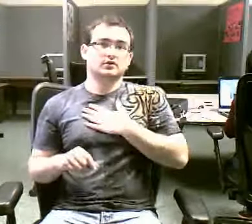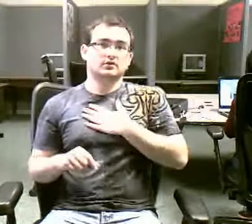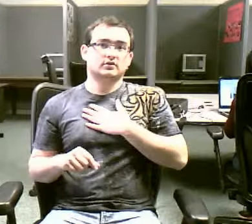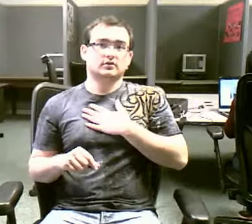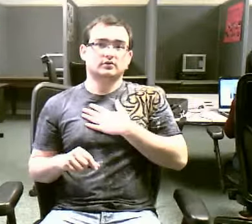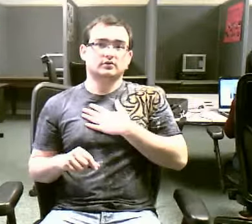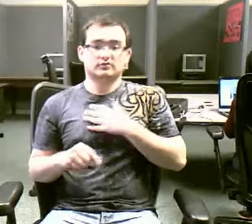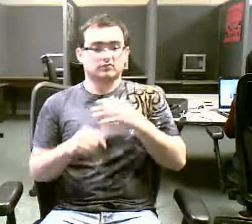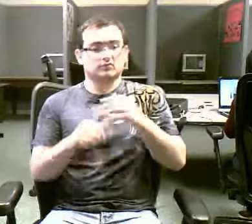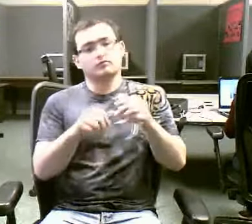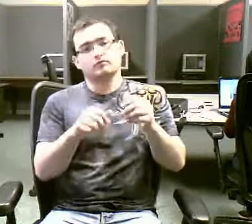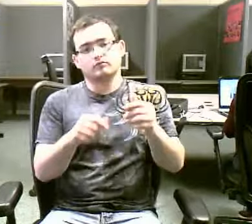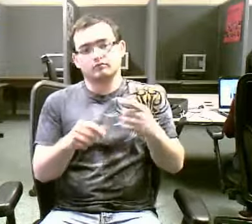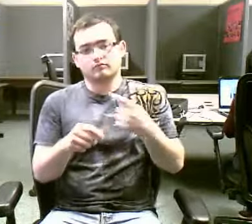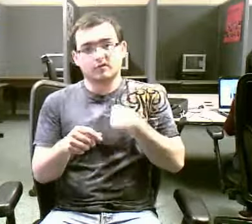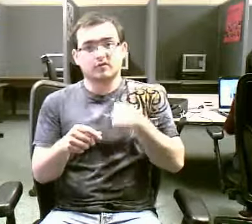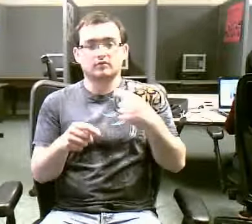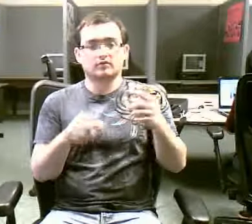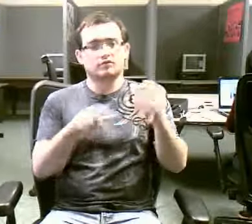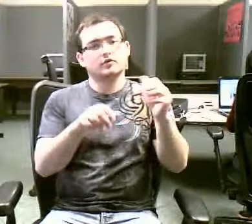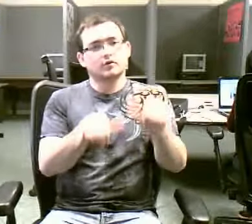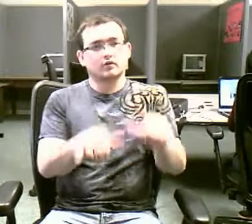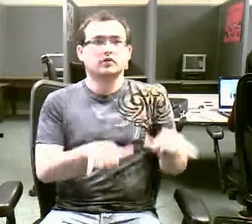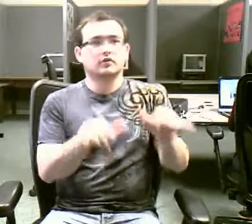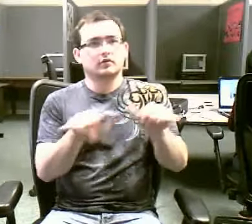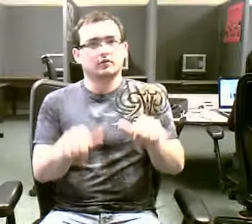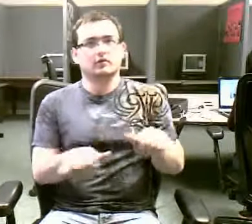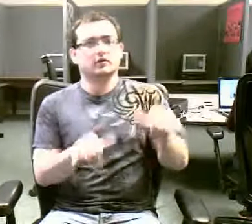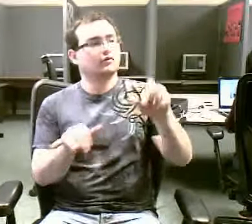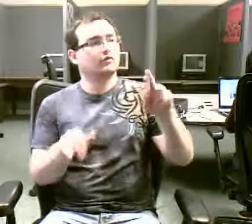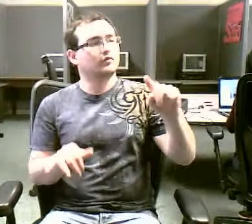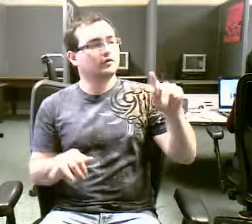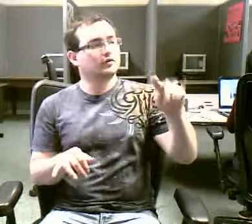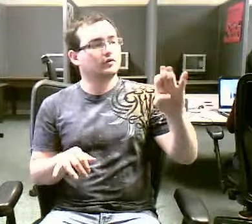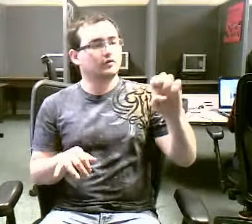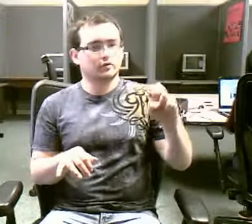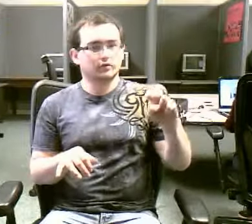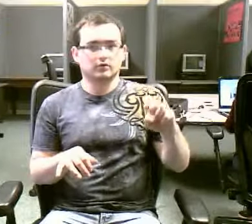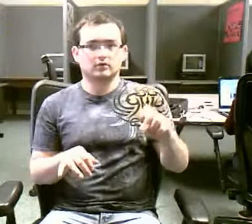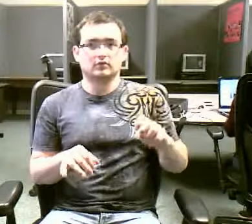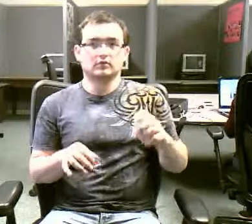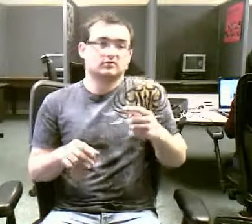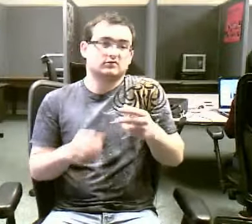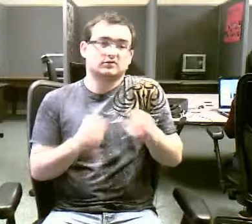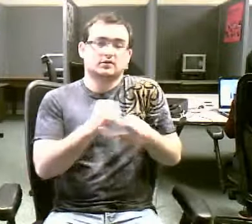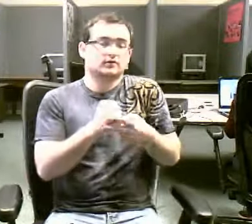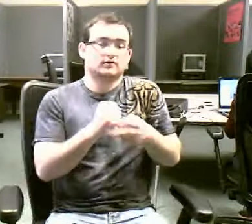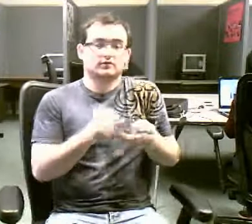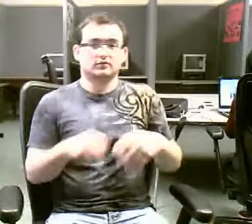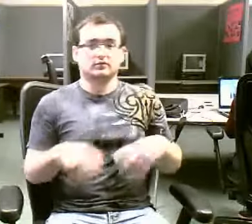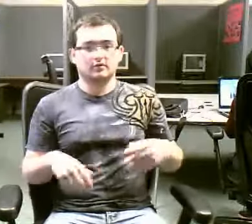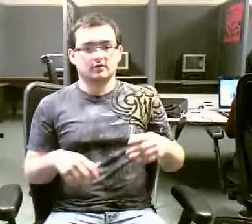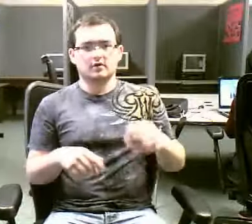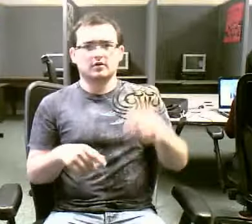And I think it becomes discipline almost. It's just when you do something for so long, you just get used to it and you just